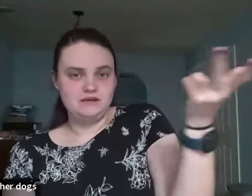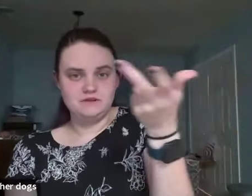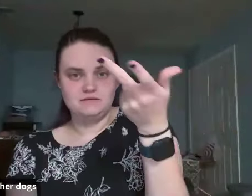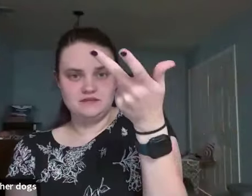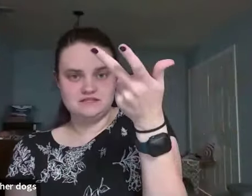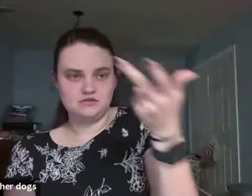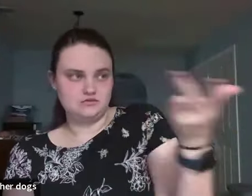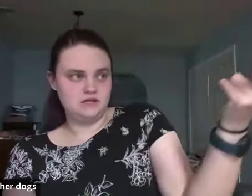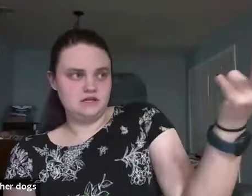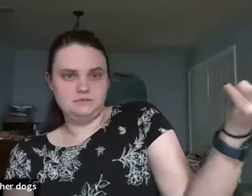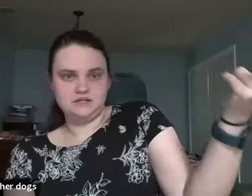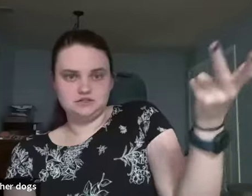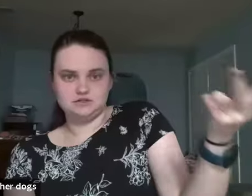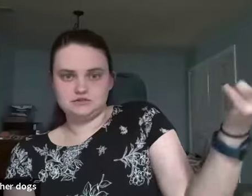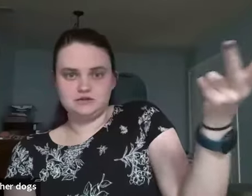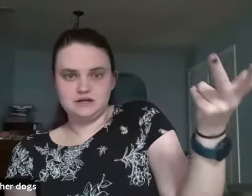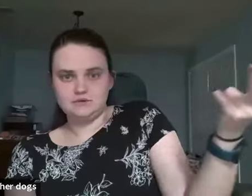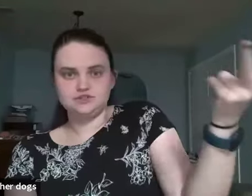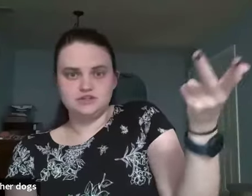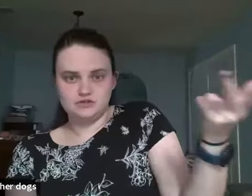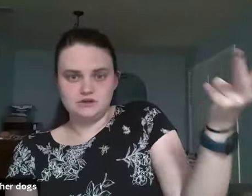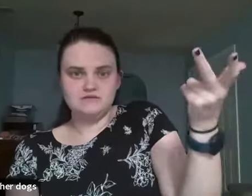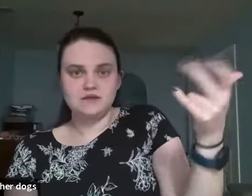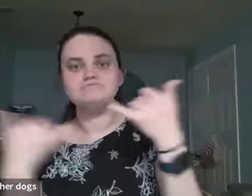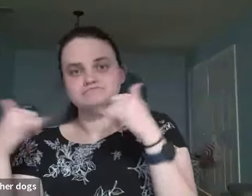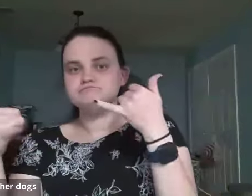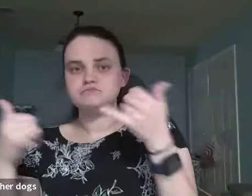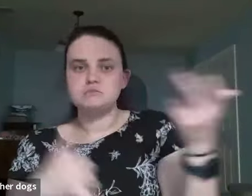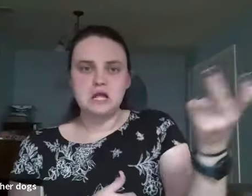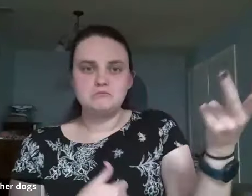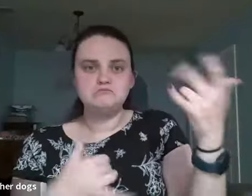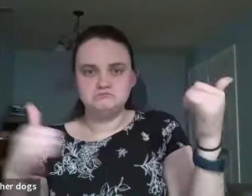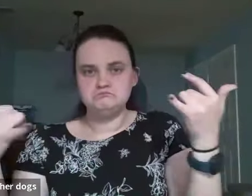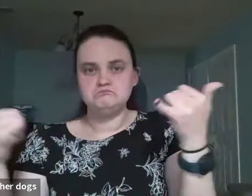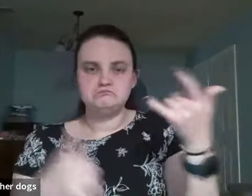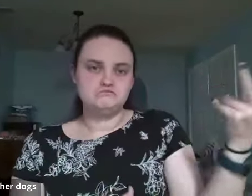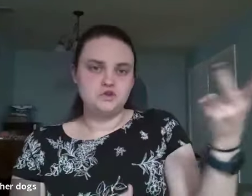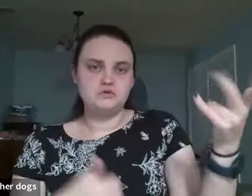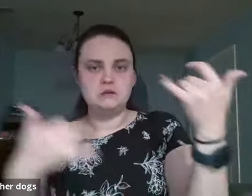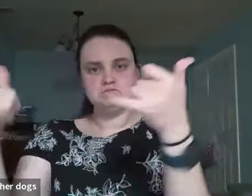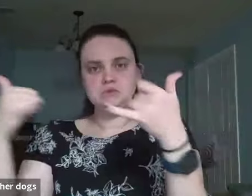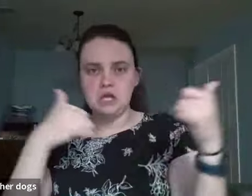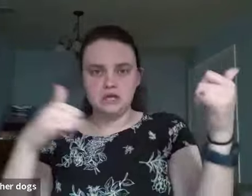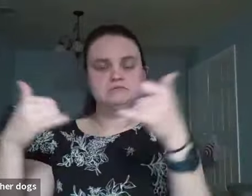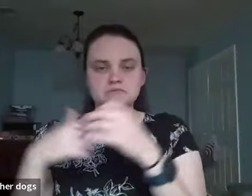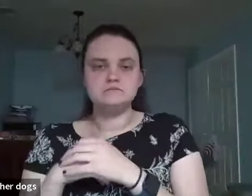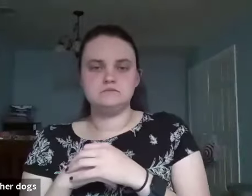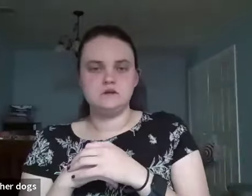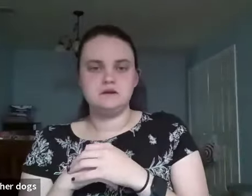of them, it's like a three, and you make a circle kind of motion. The three of them, they're playing. The three play.